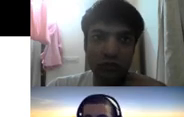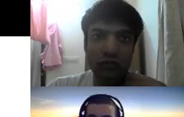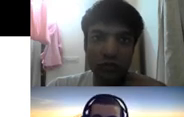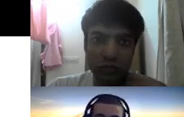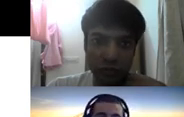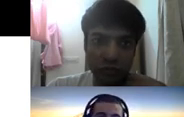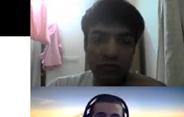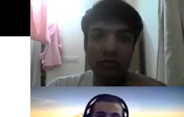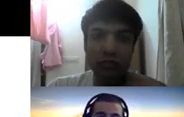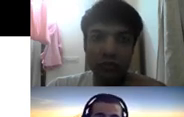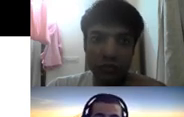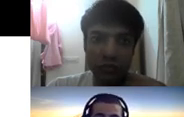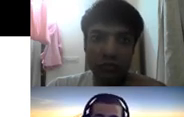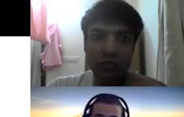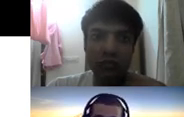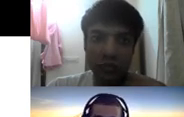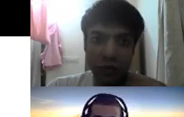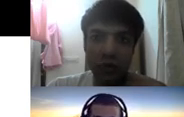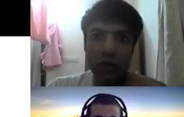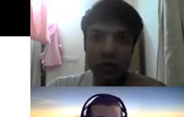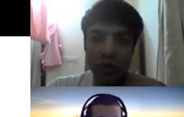rather than in a ready video.